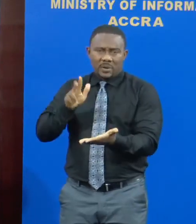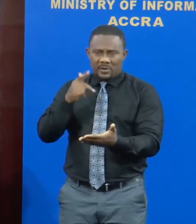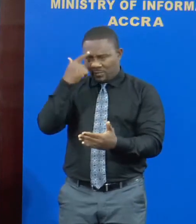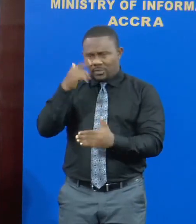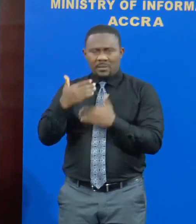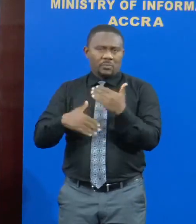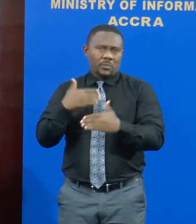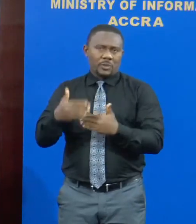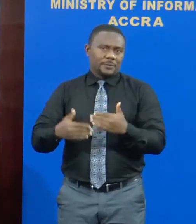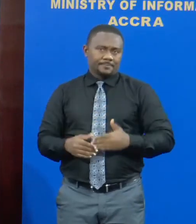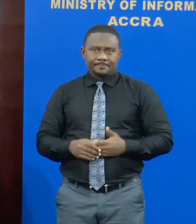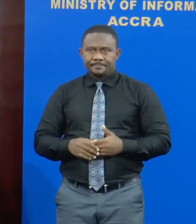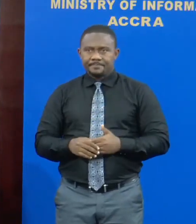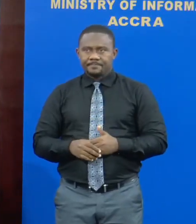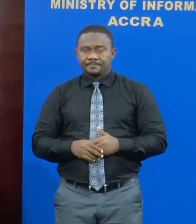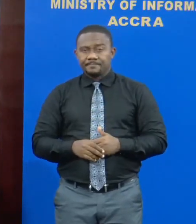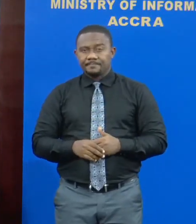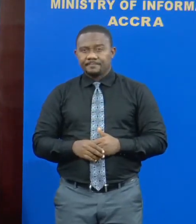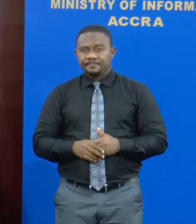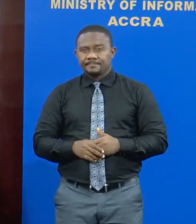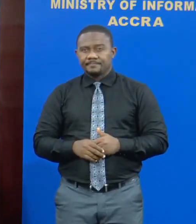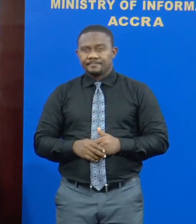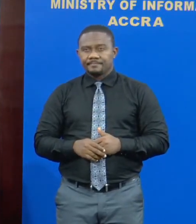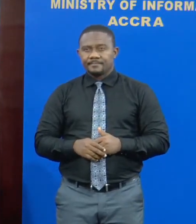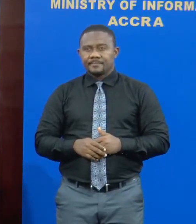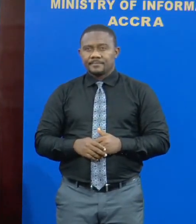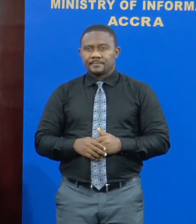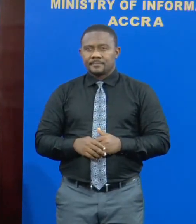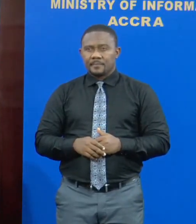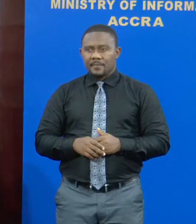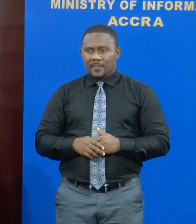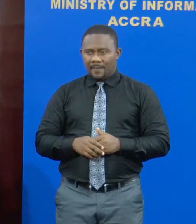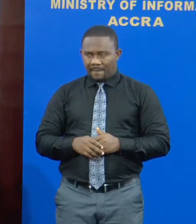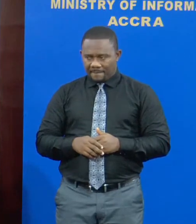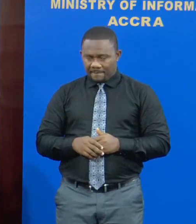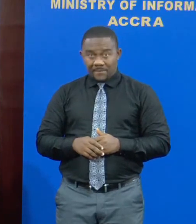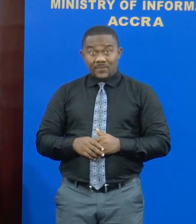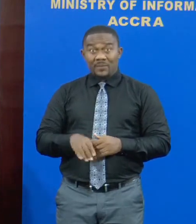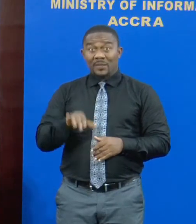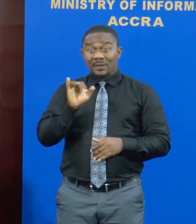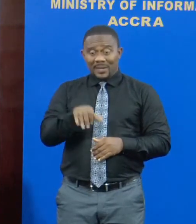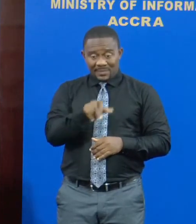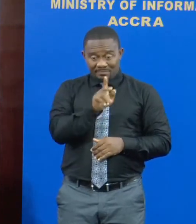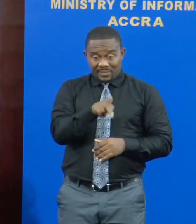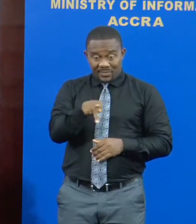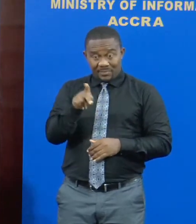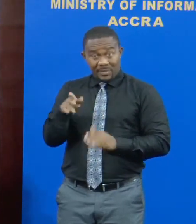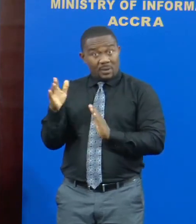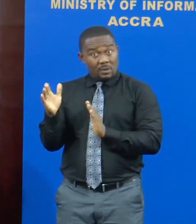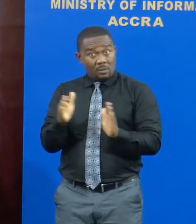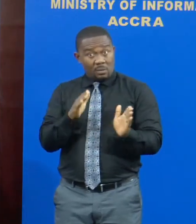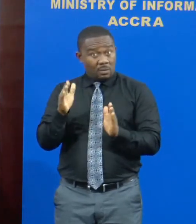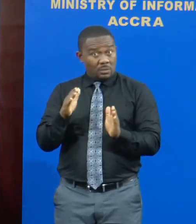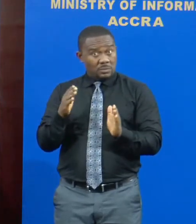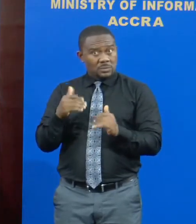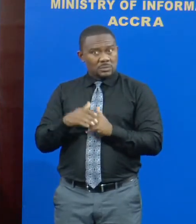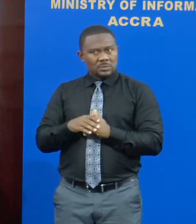processes. And it was the implementation of this PPP arrangement over